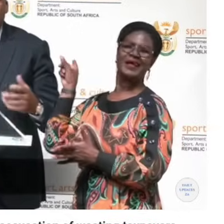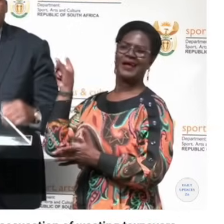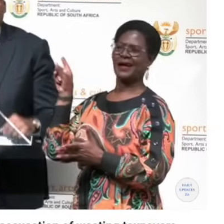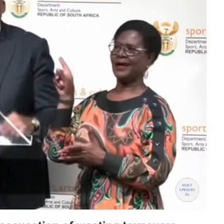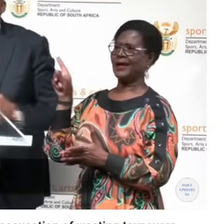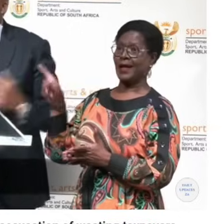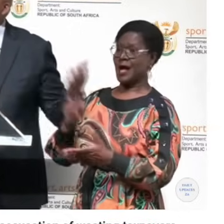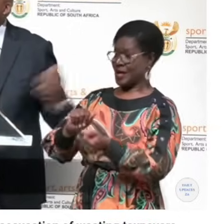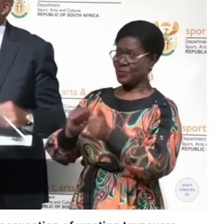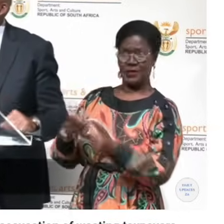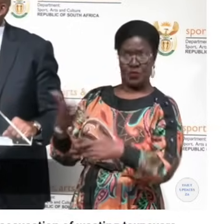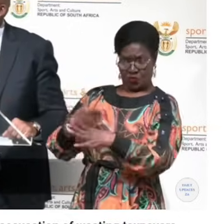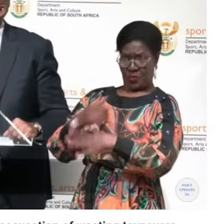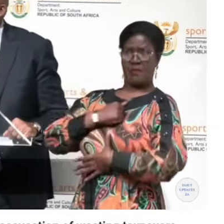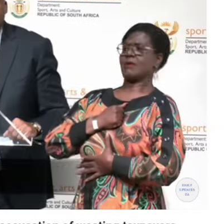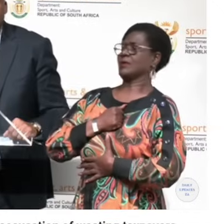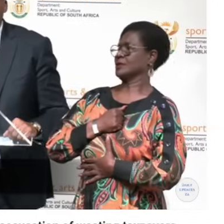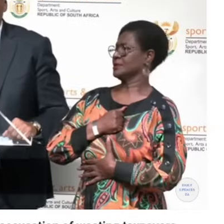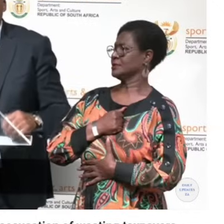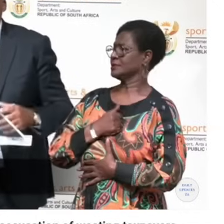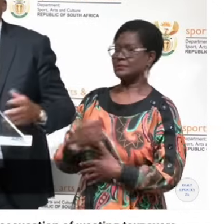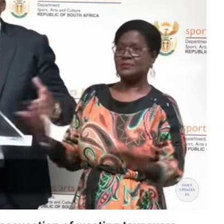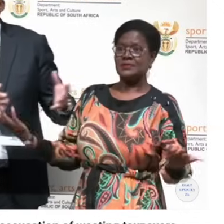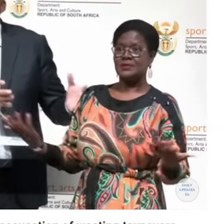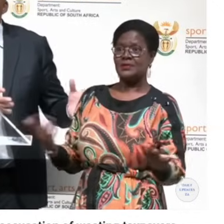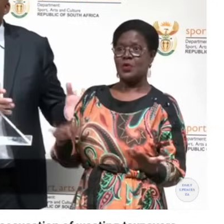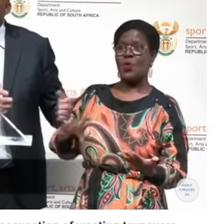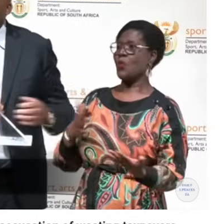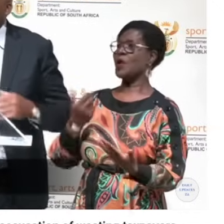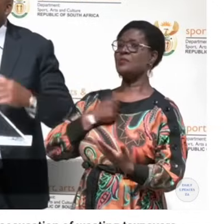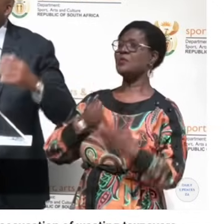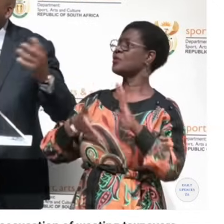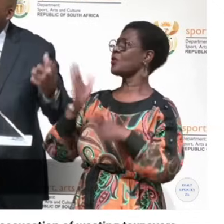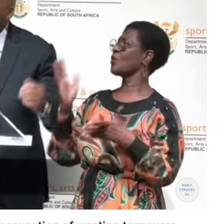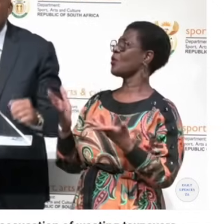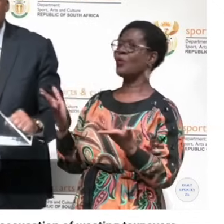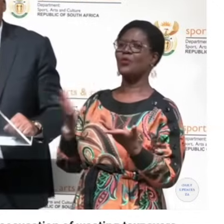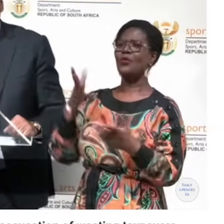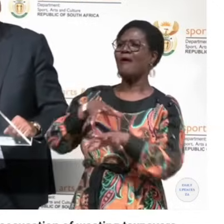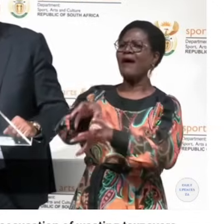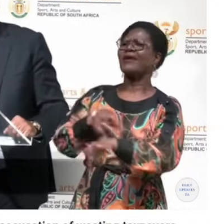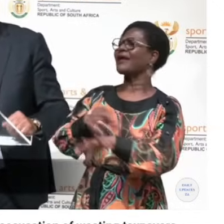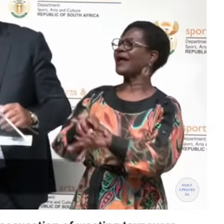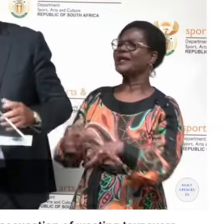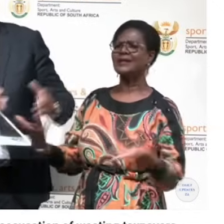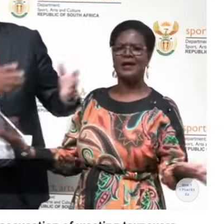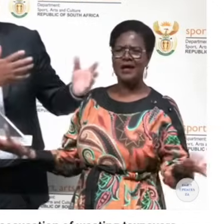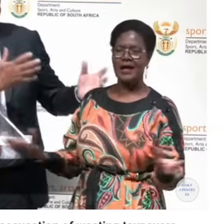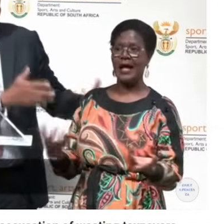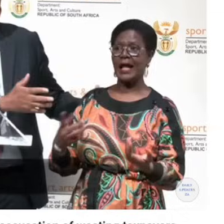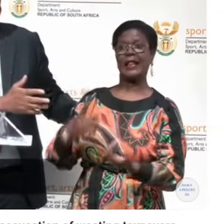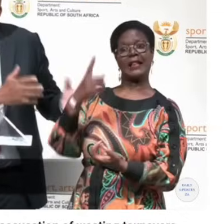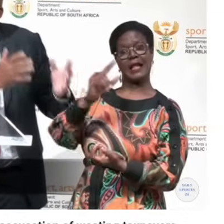going to sporting events. That's my job. Do you want me to go look at cabbages and the agriculture? That is the job of